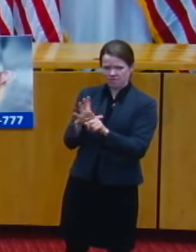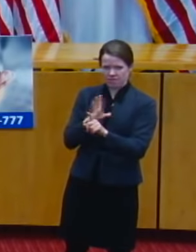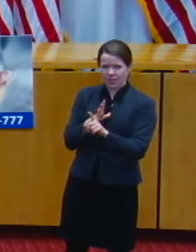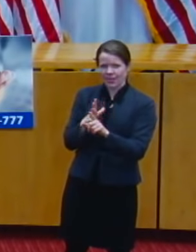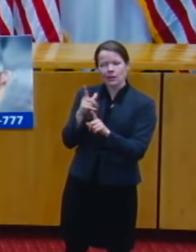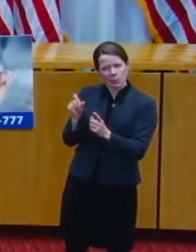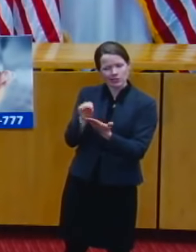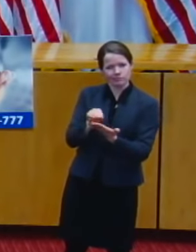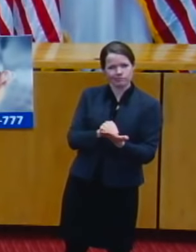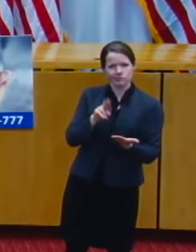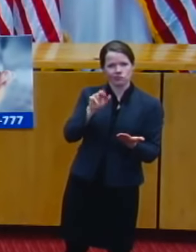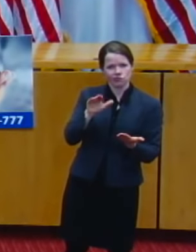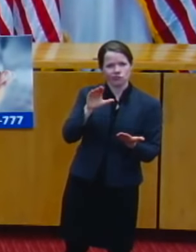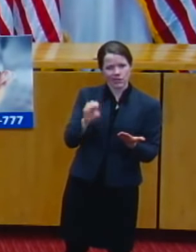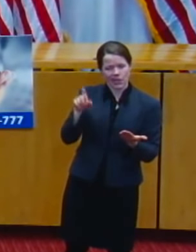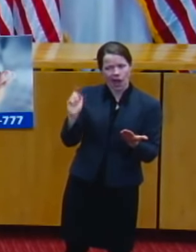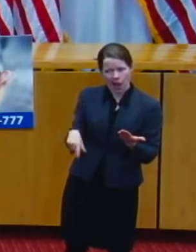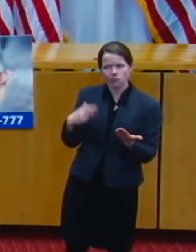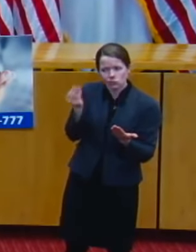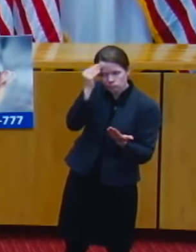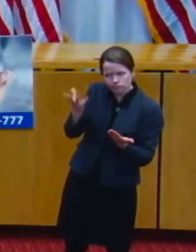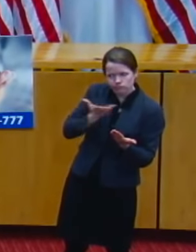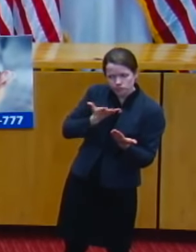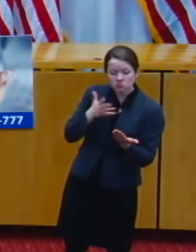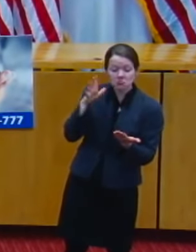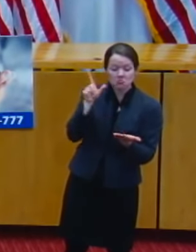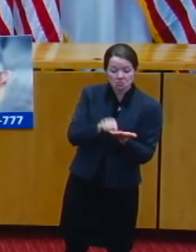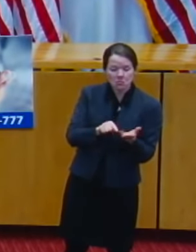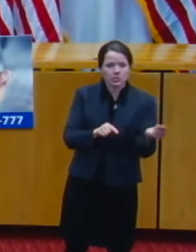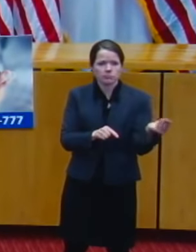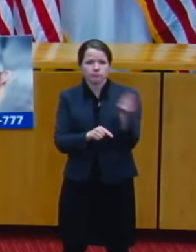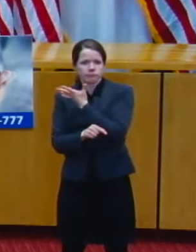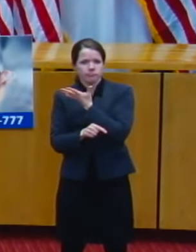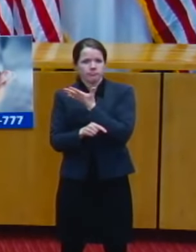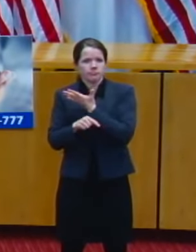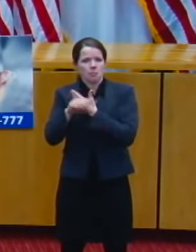virtually every other public health condition. Thank you. Governor.